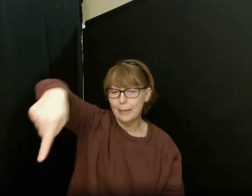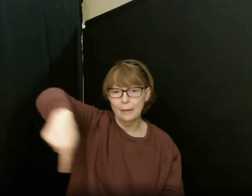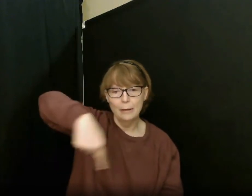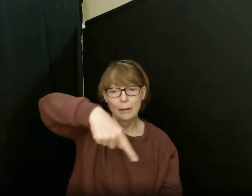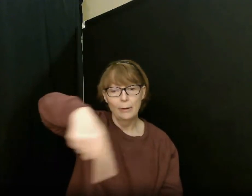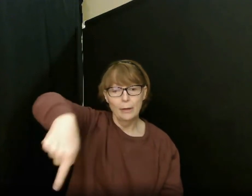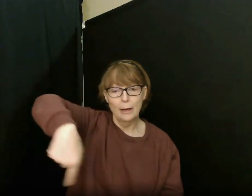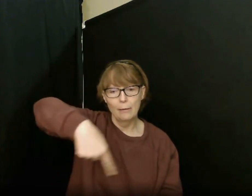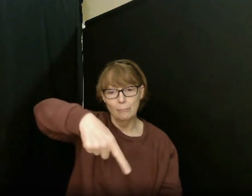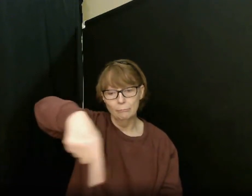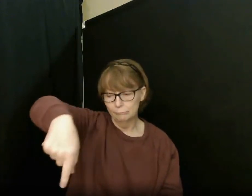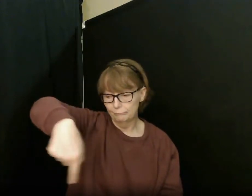spinning